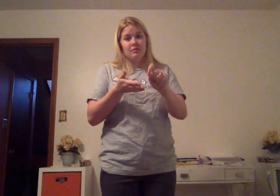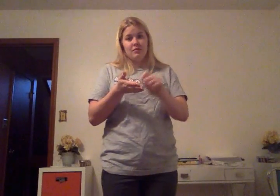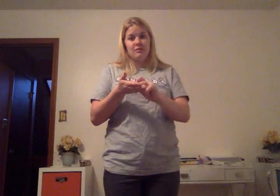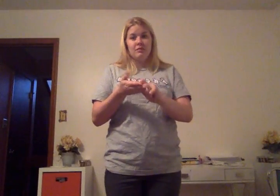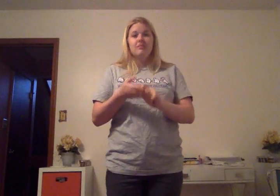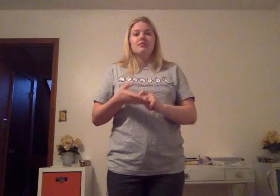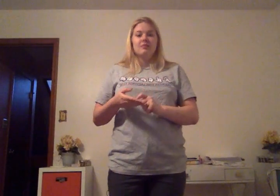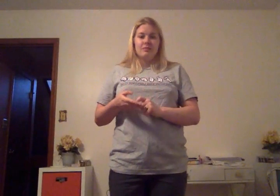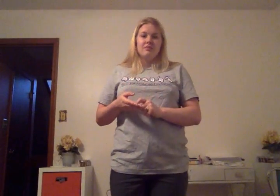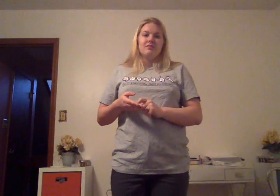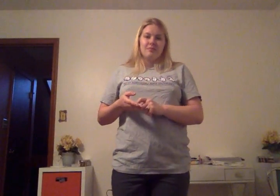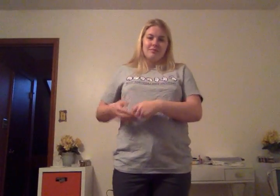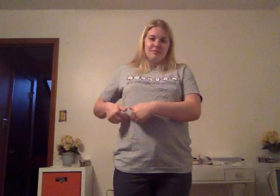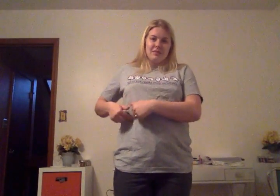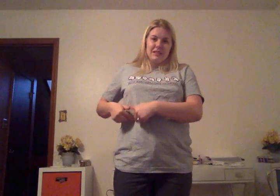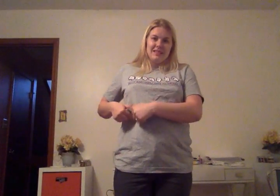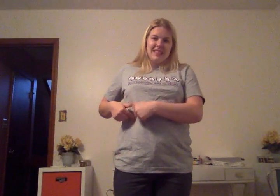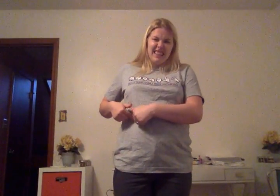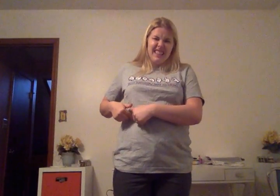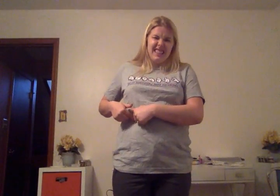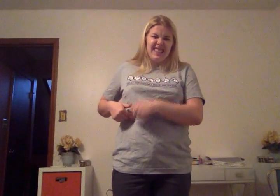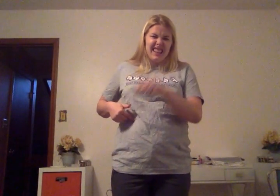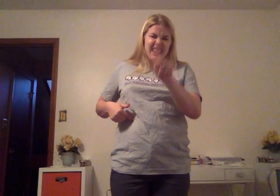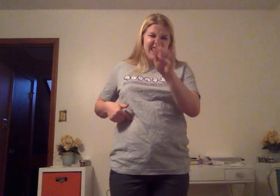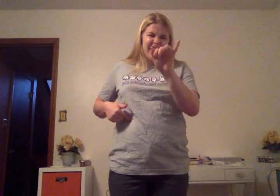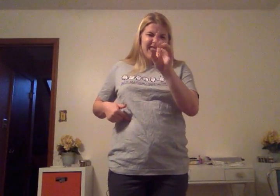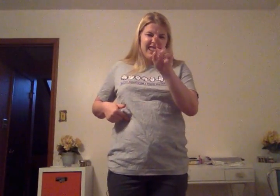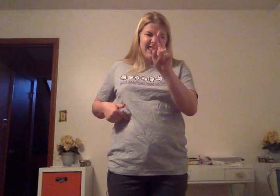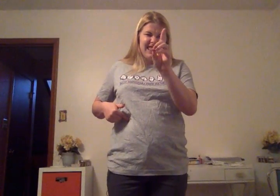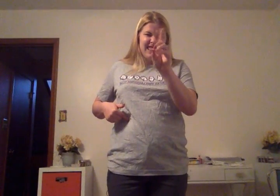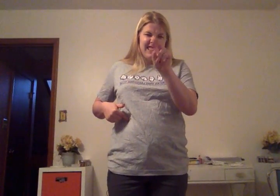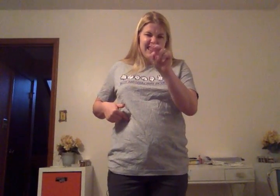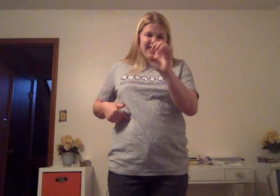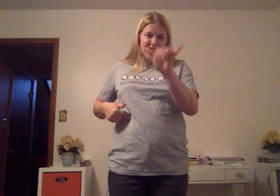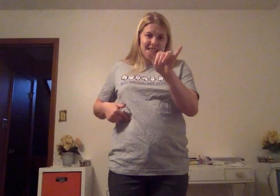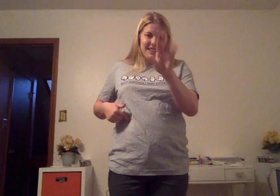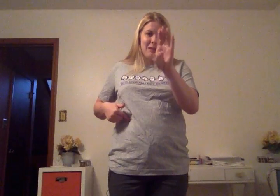there. And that was my way of telling her, that we were a match. Very happy.